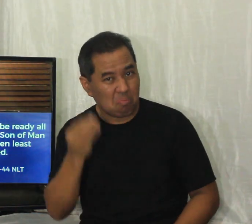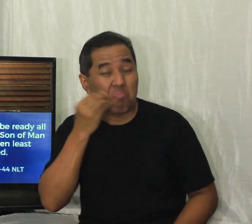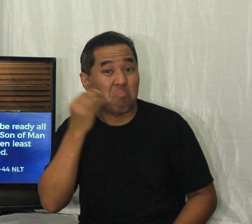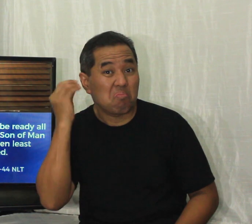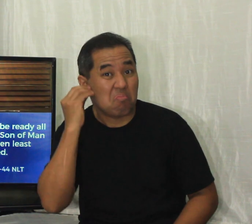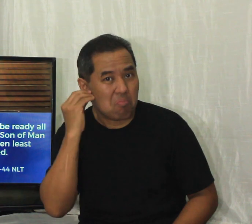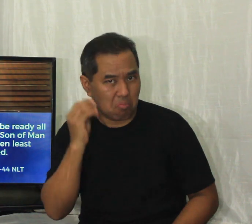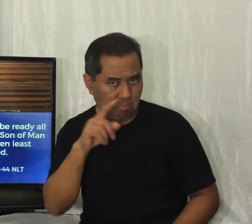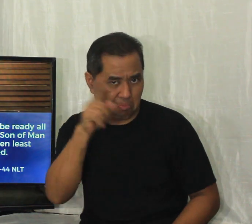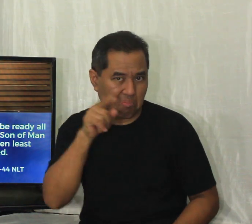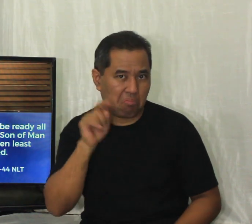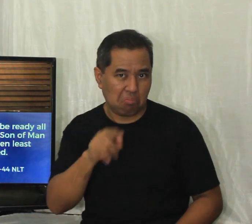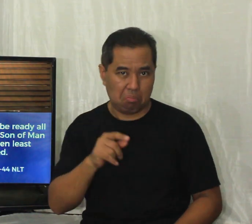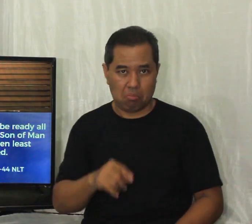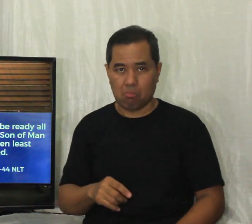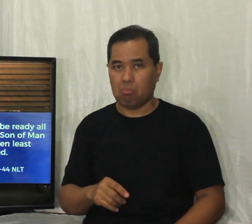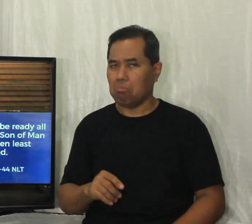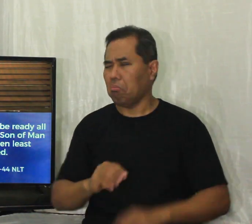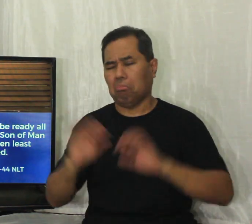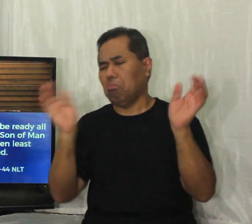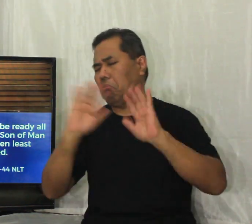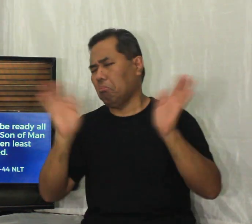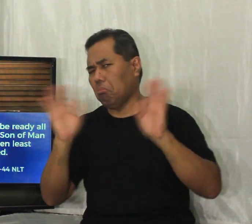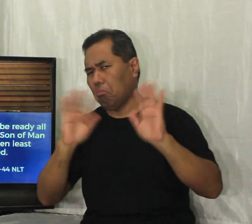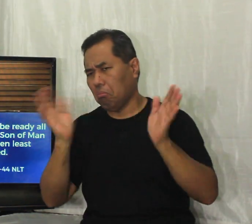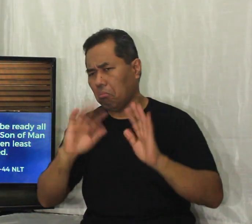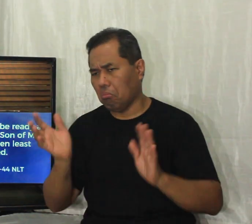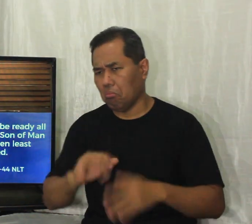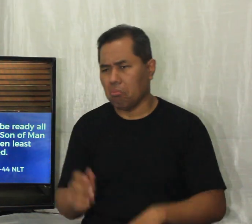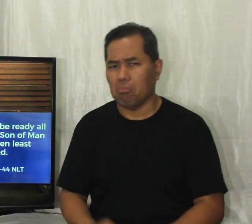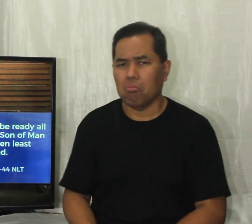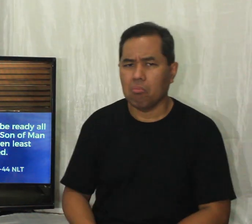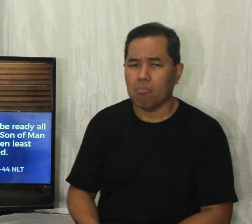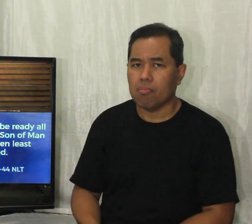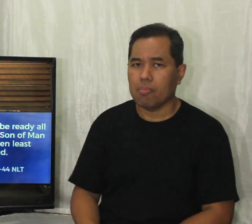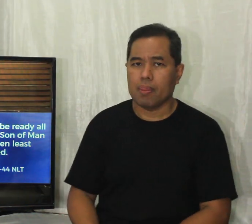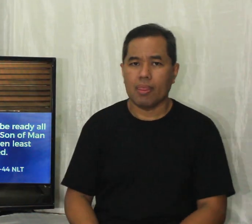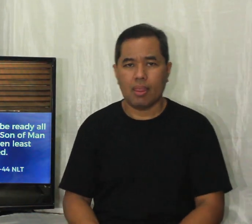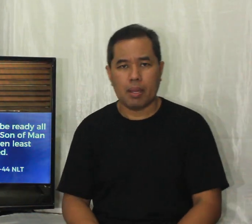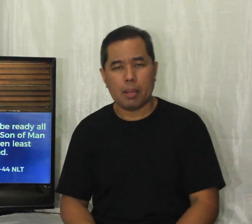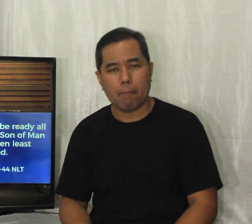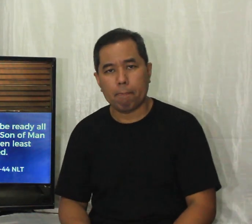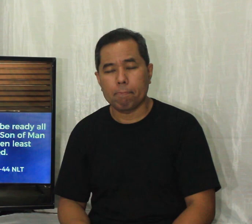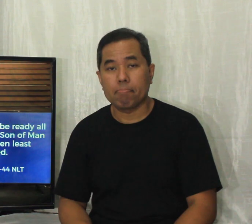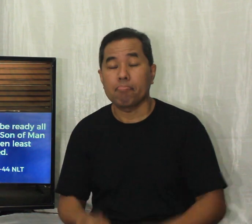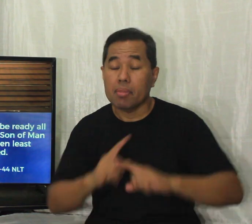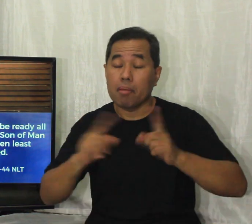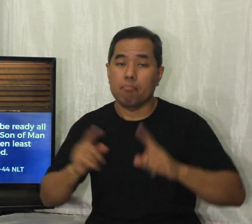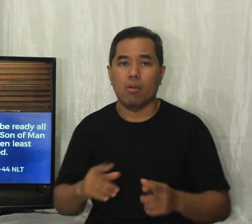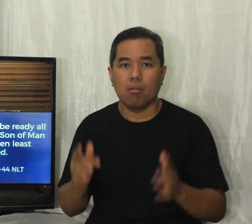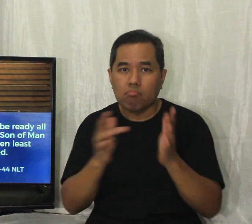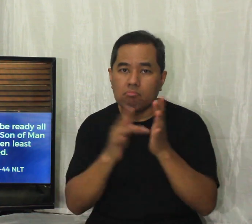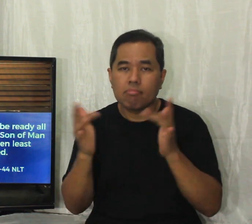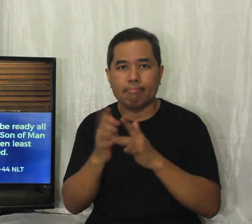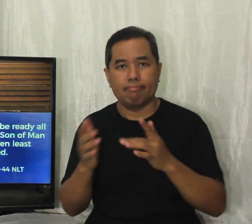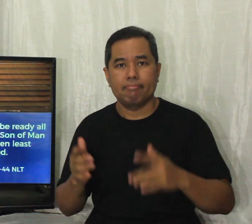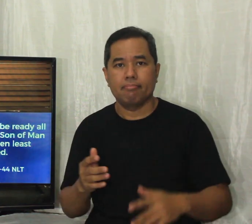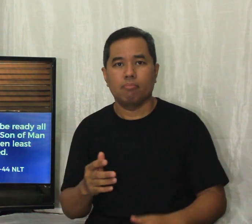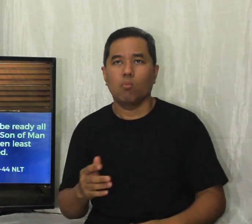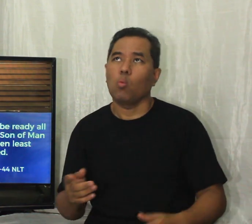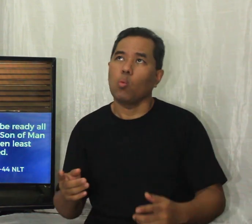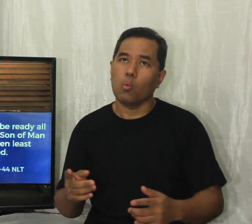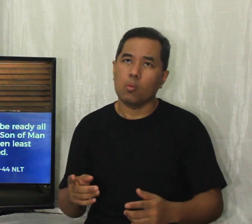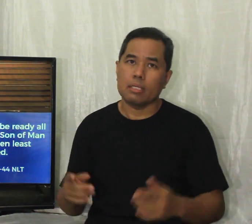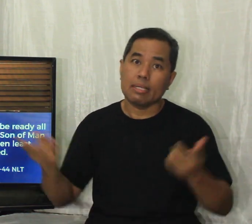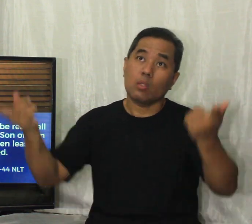Jesus returns, it's going to be like that. Not that he's going to be a burglar, but that he is going to come unannounced. He's going to come